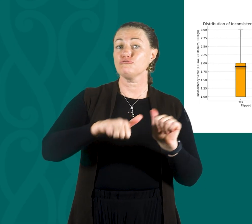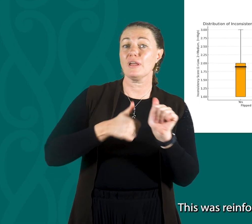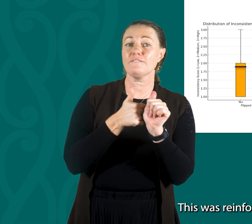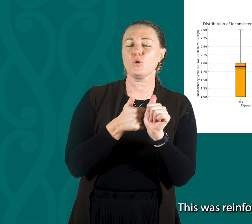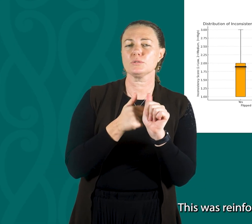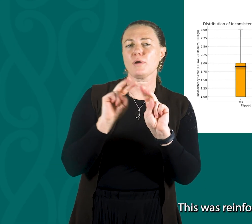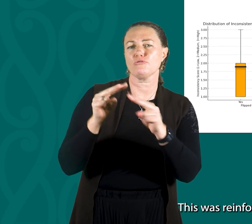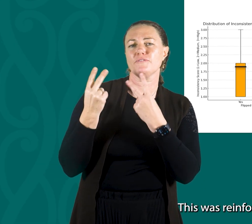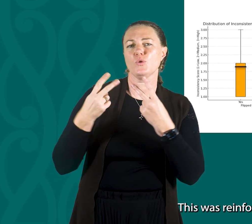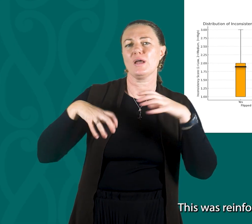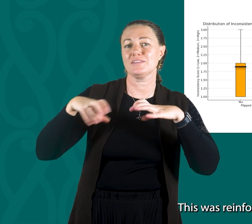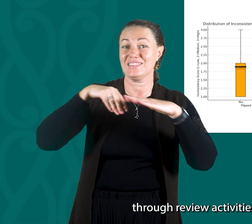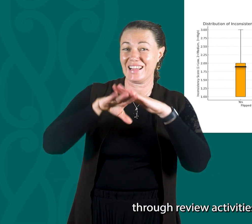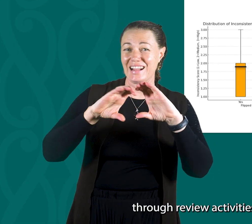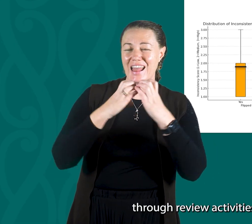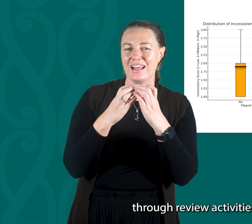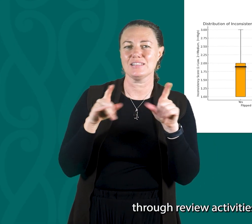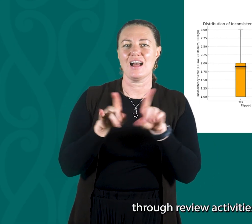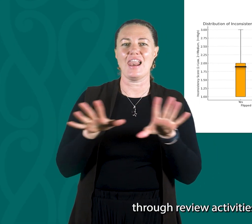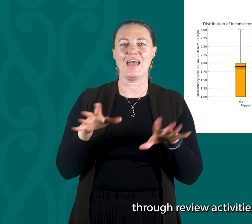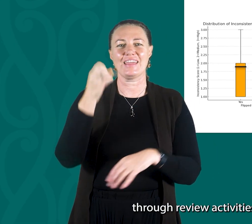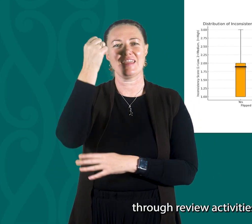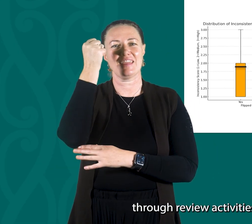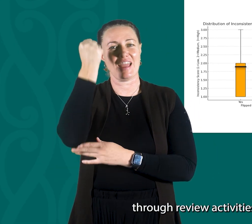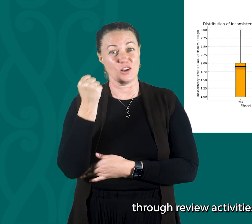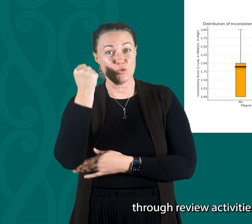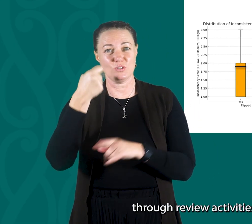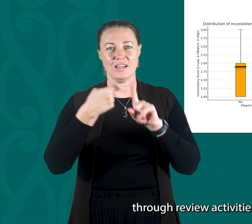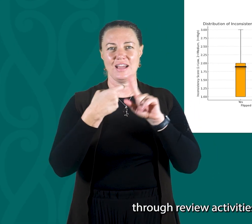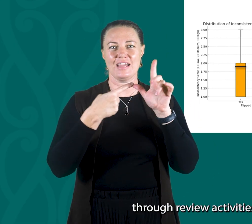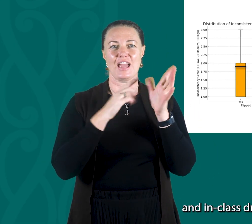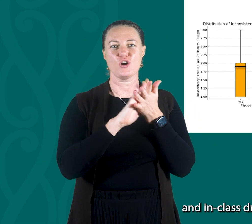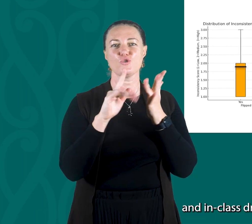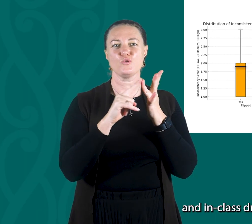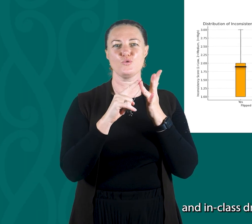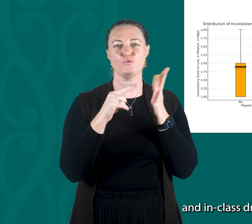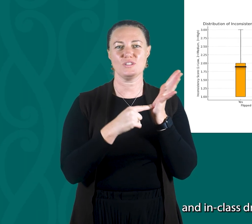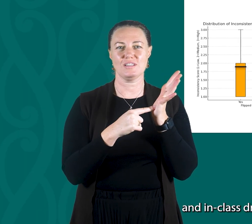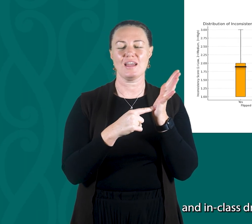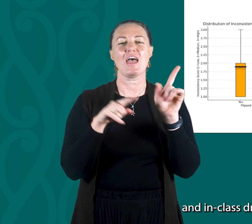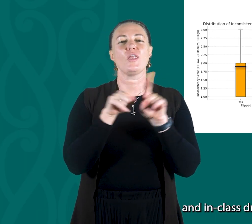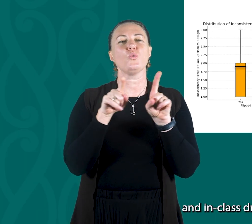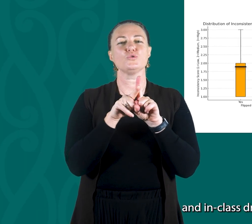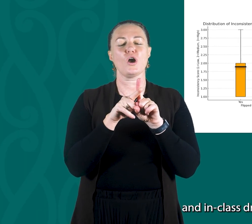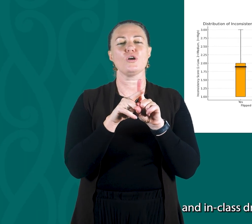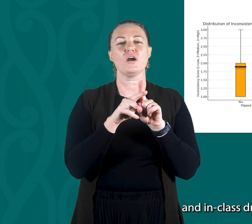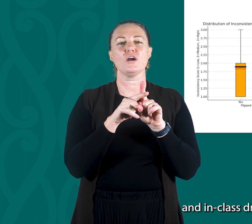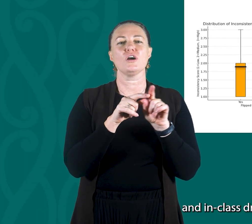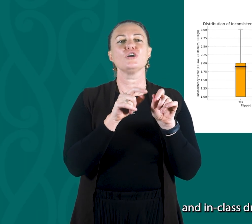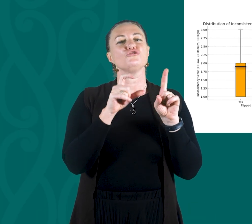This was reinforced through review activities like Kahoots and in-class drills.